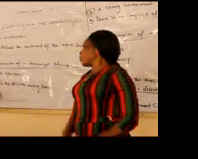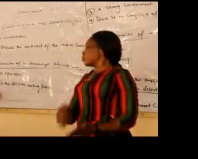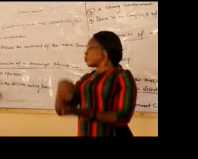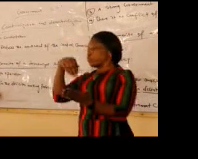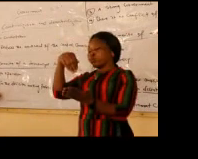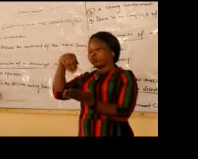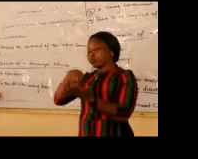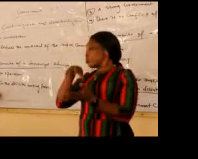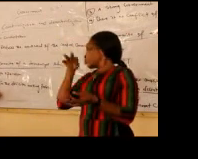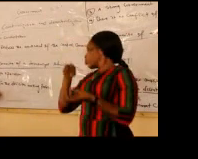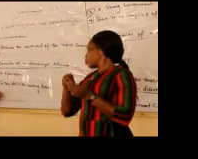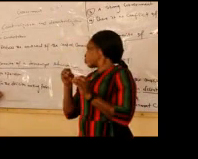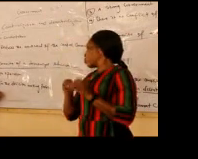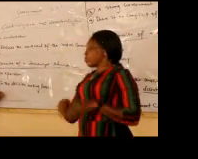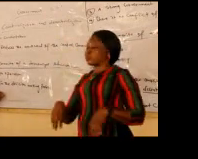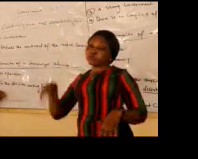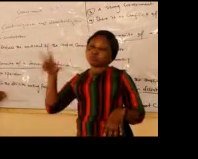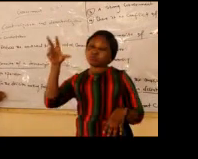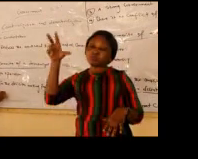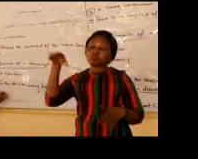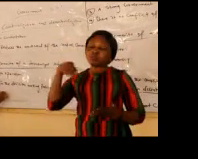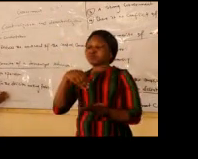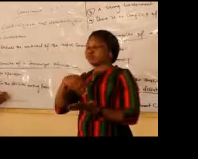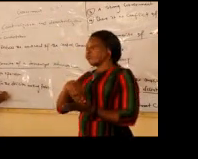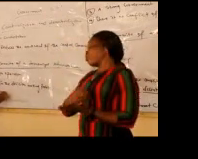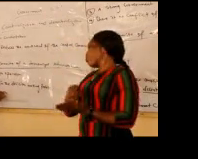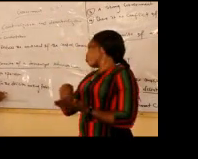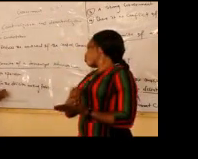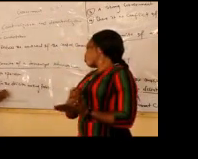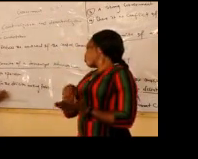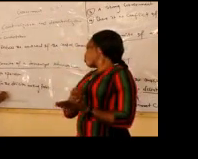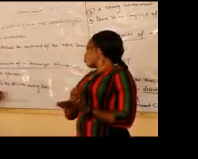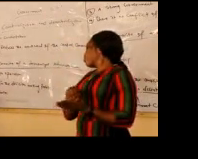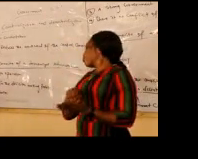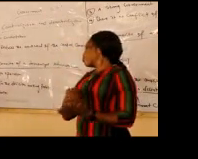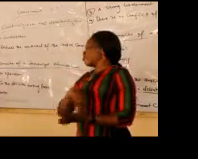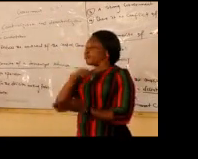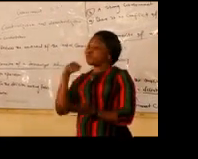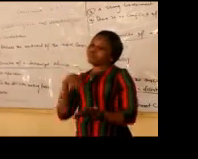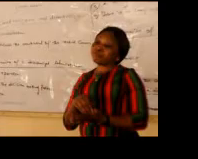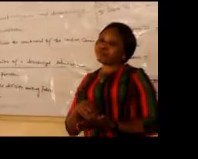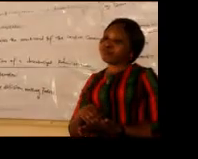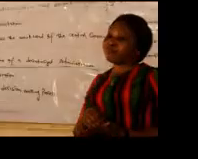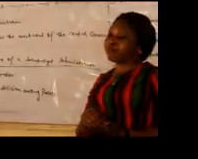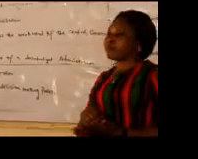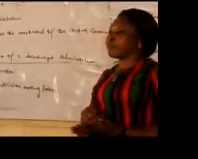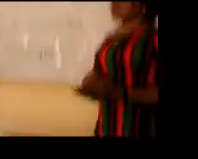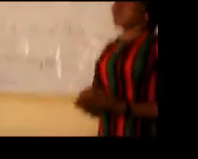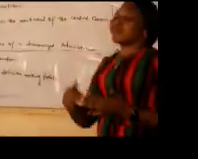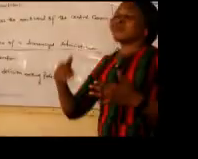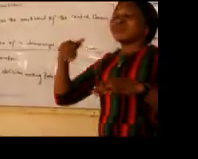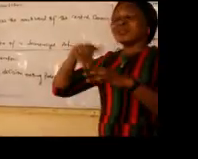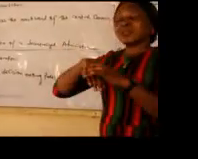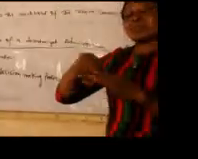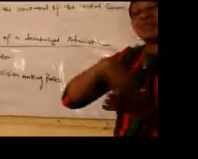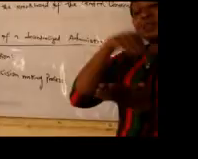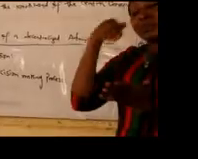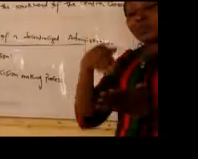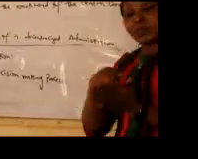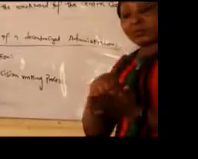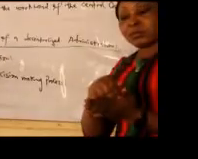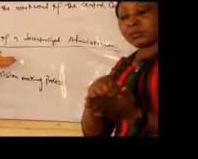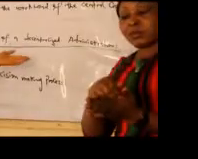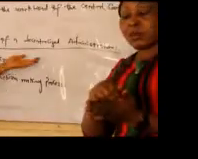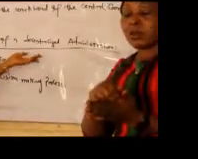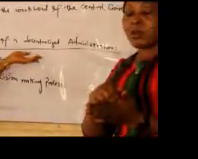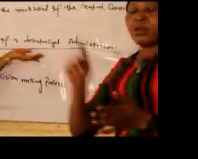decentralized administration. Weak center. Now, the central government is often weak